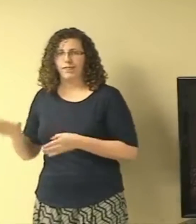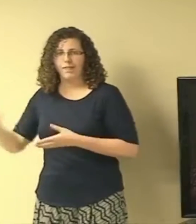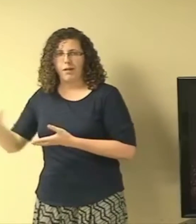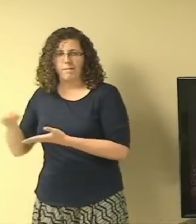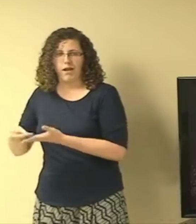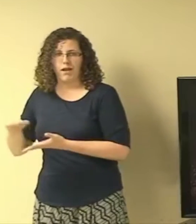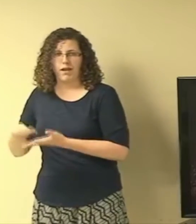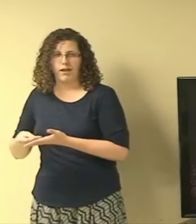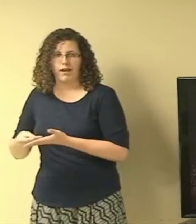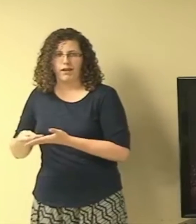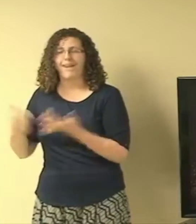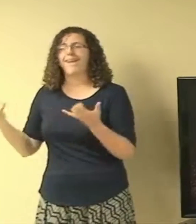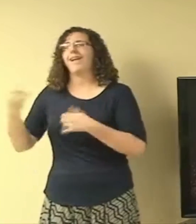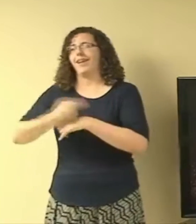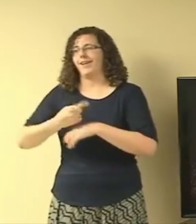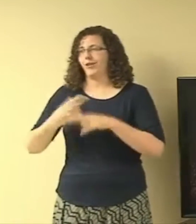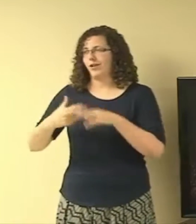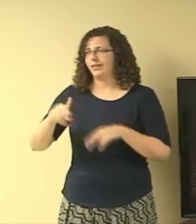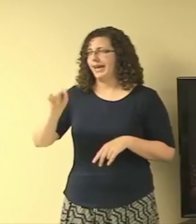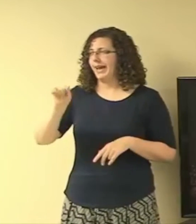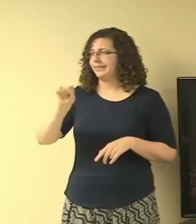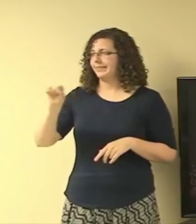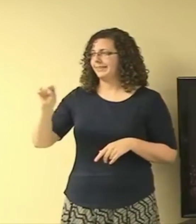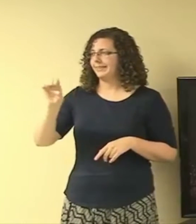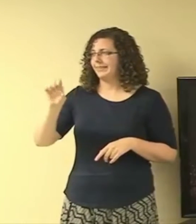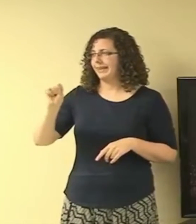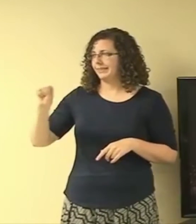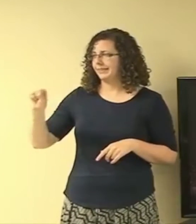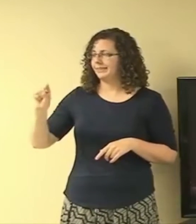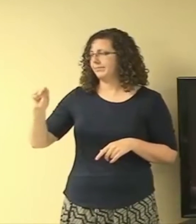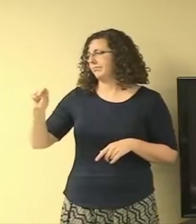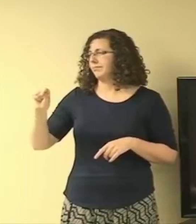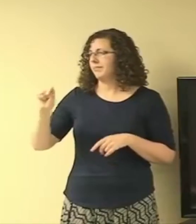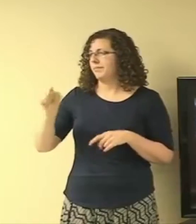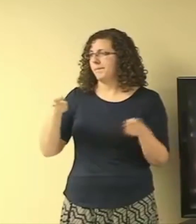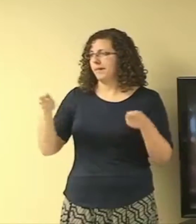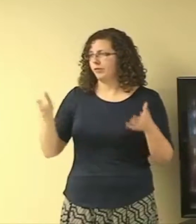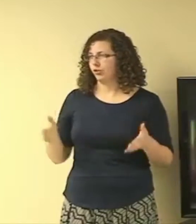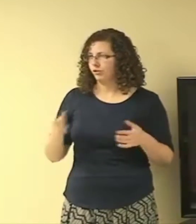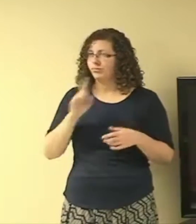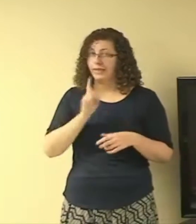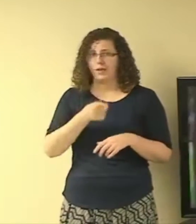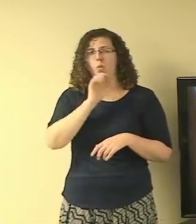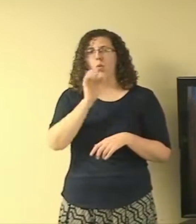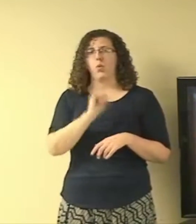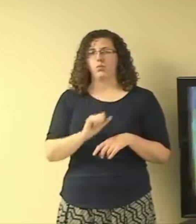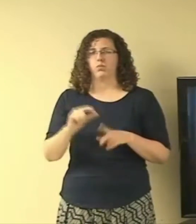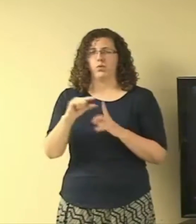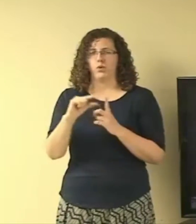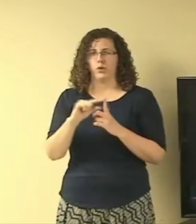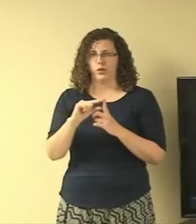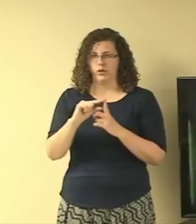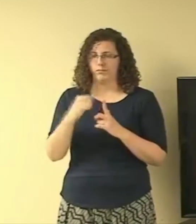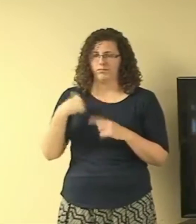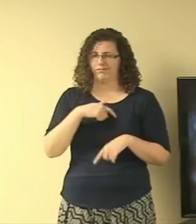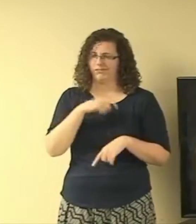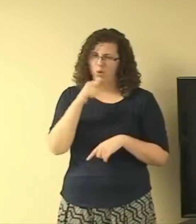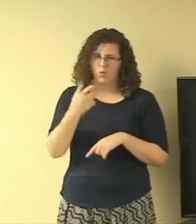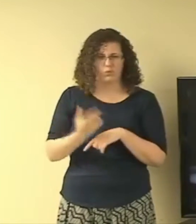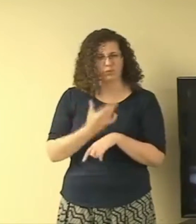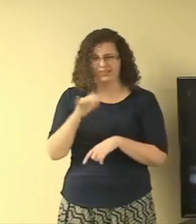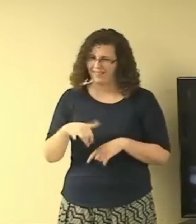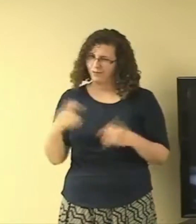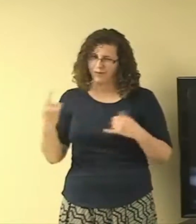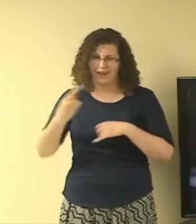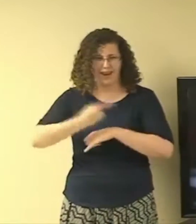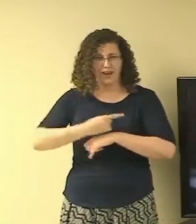It's an asset manager. Go figure. It's an old English term, actually. It's not an American term. We never use the term in North